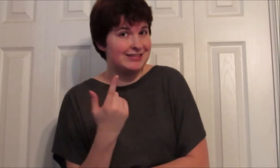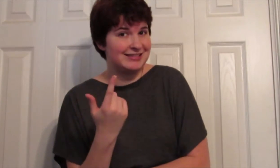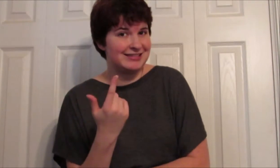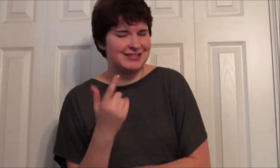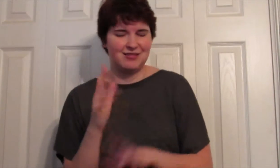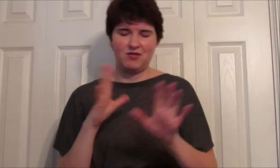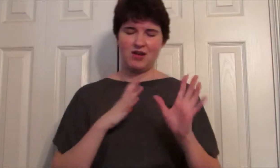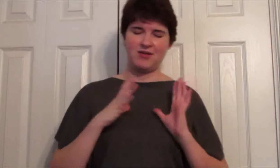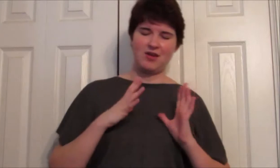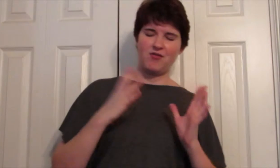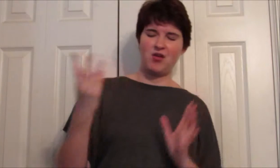Fine, Wednesday.